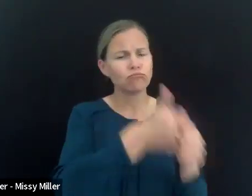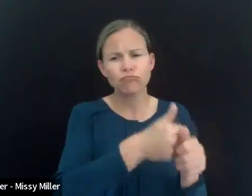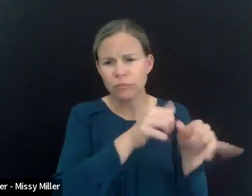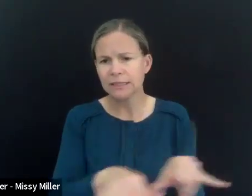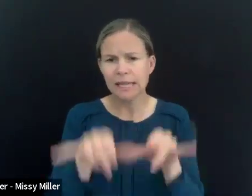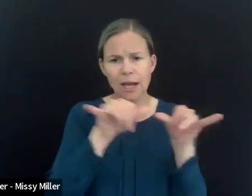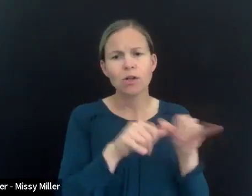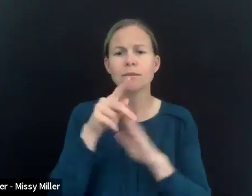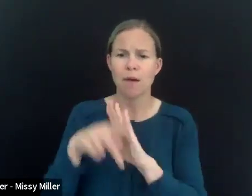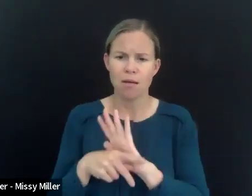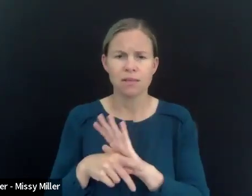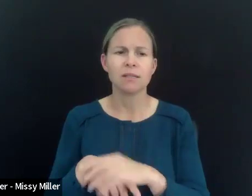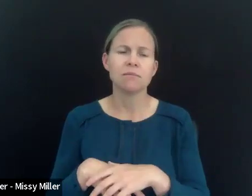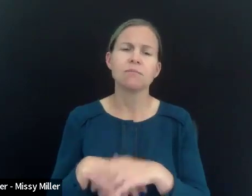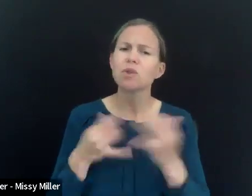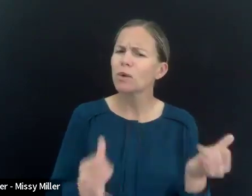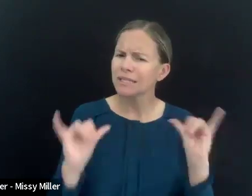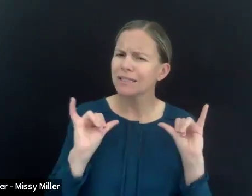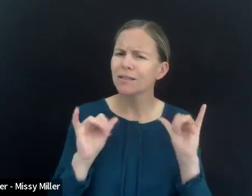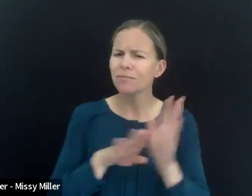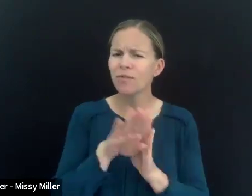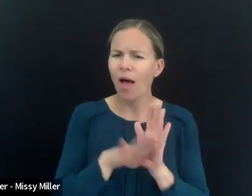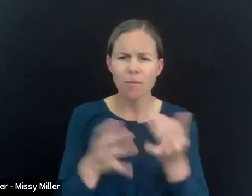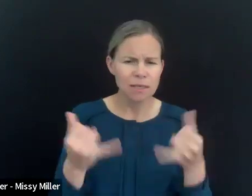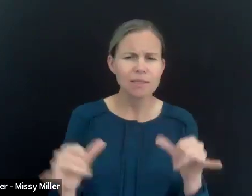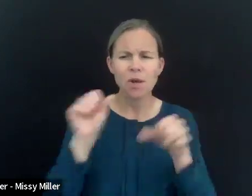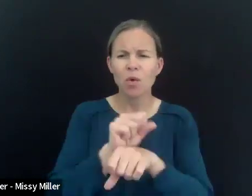working on those efforts and continuing